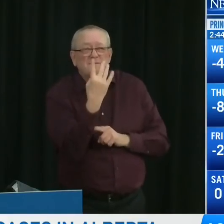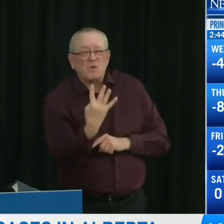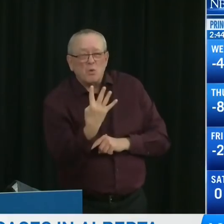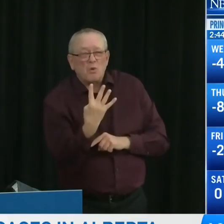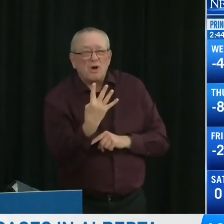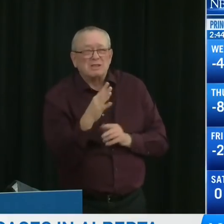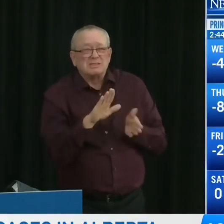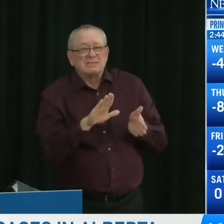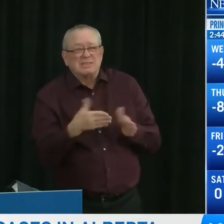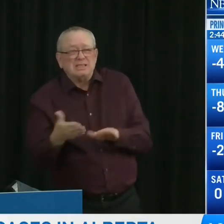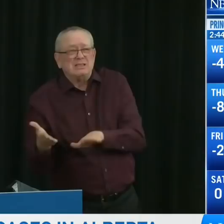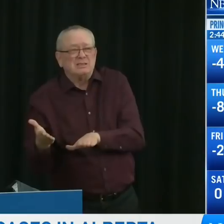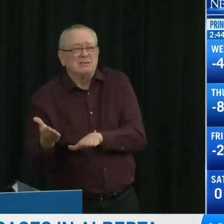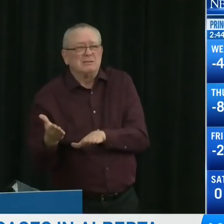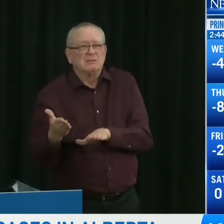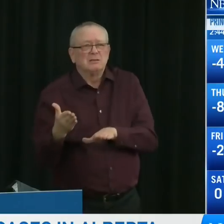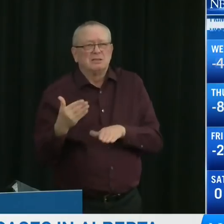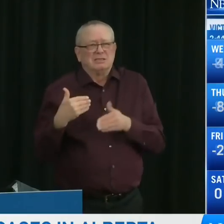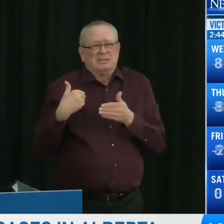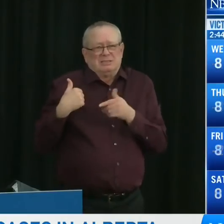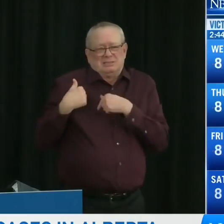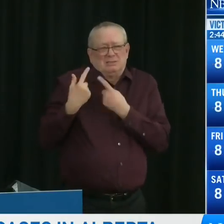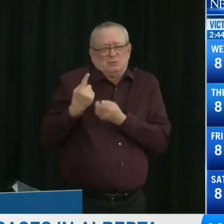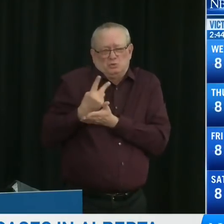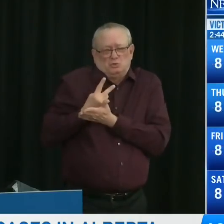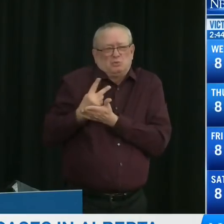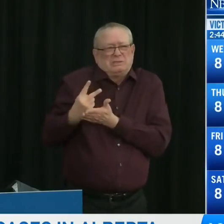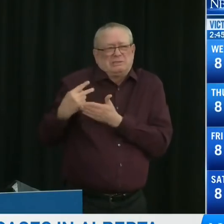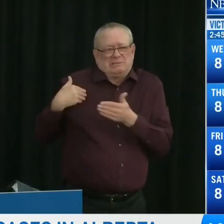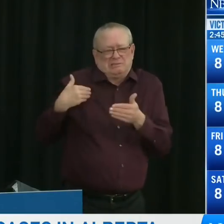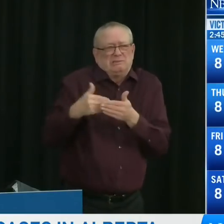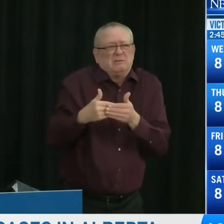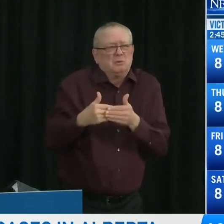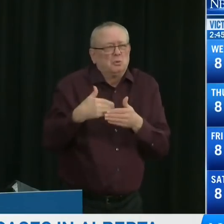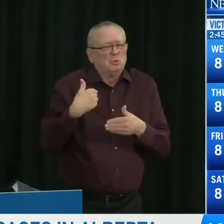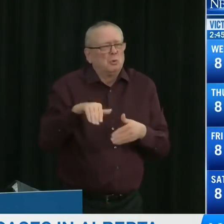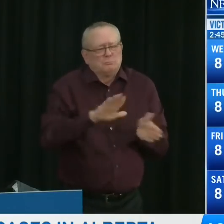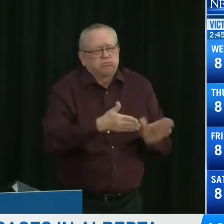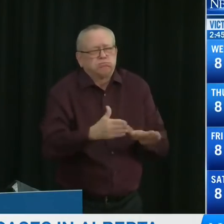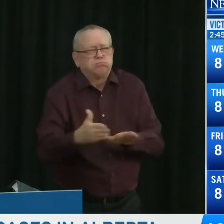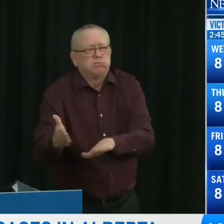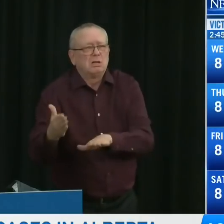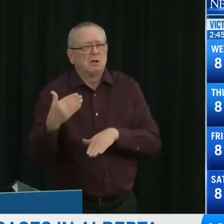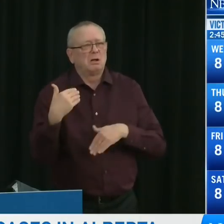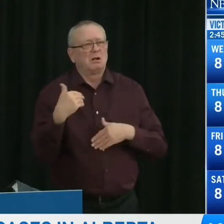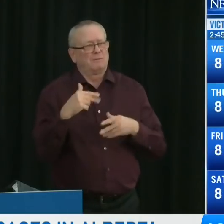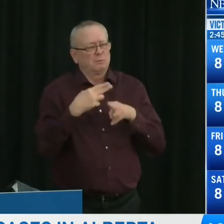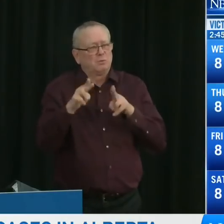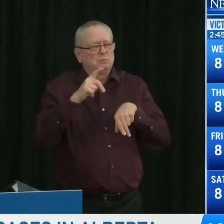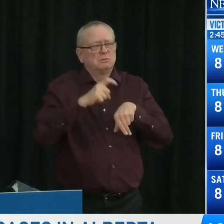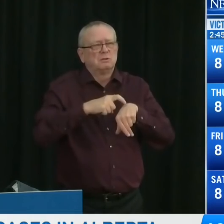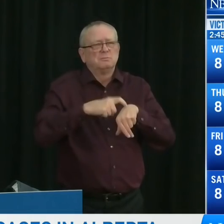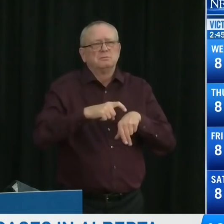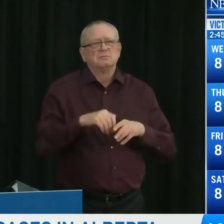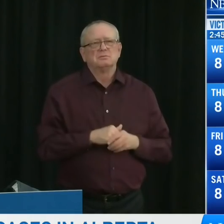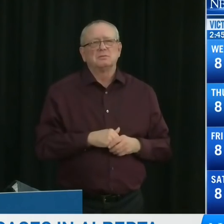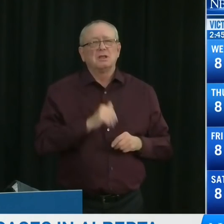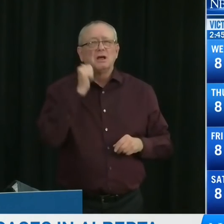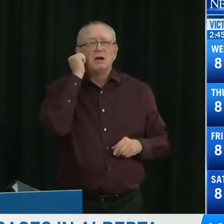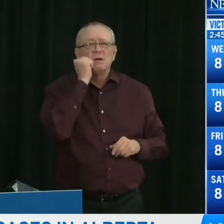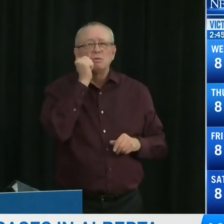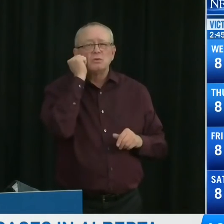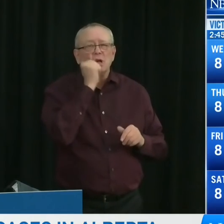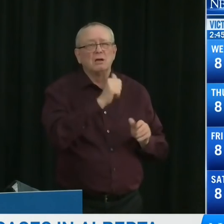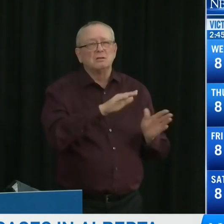trajectory, the implications are grim. The daily COVID-19 death count is a tragic reminder that COVID-19 is